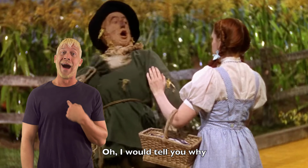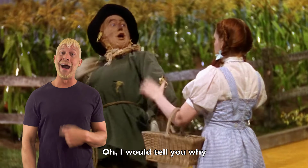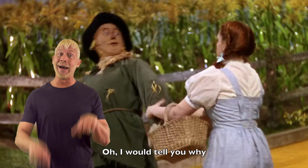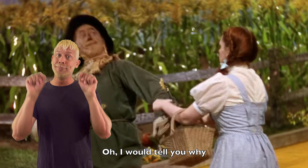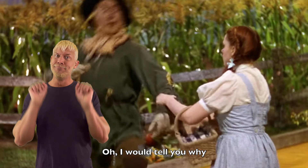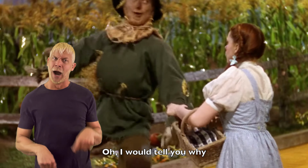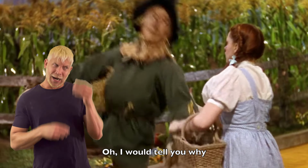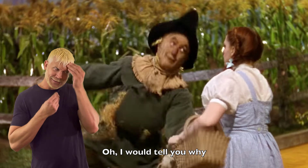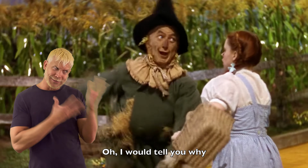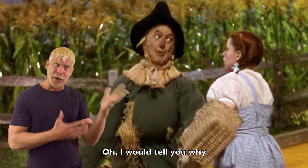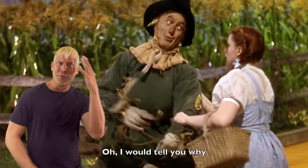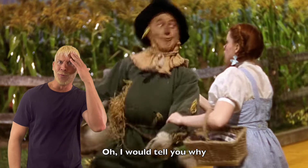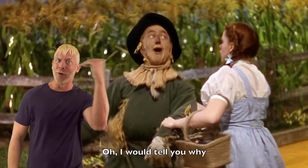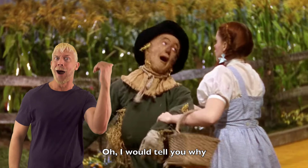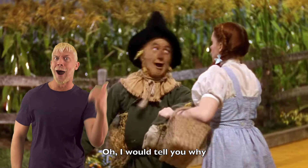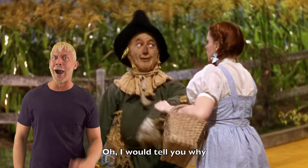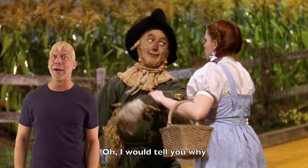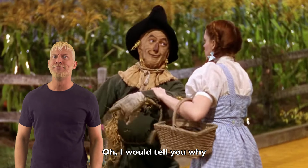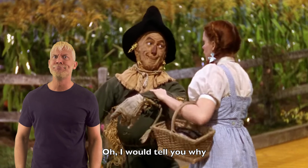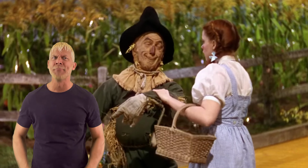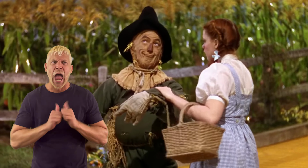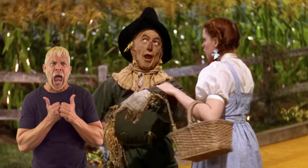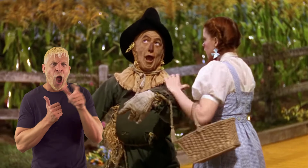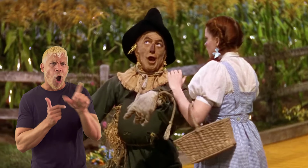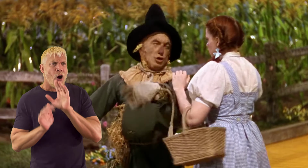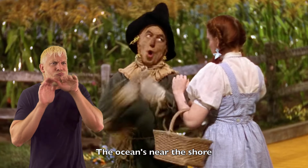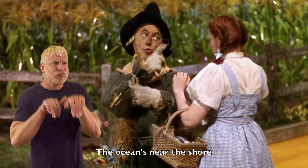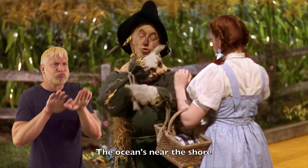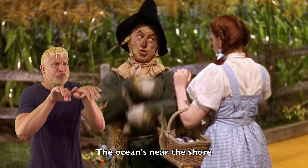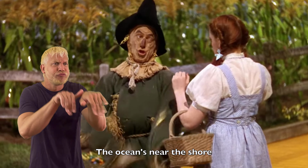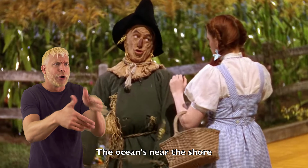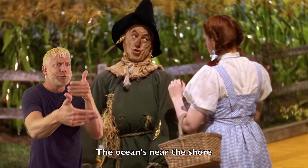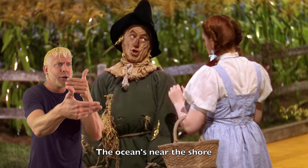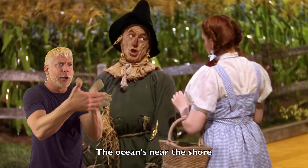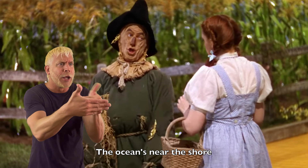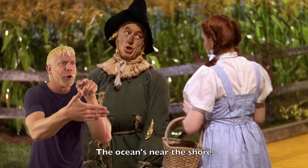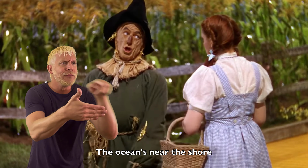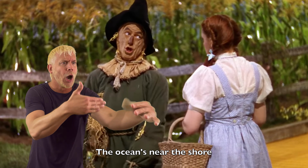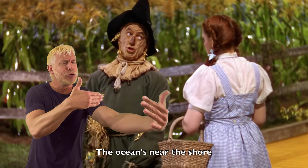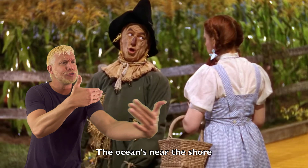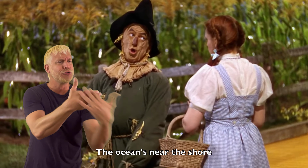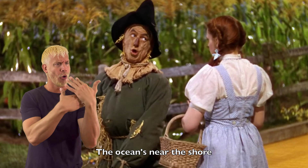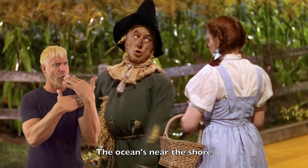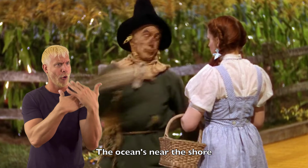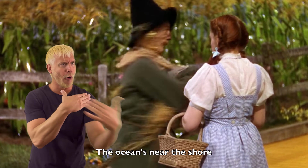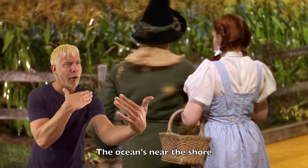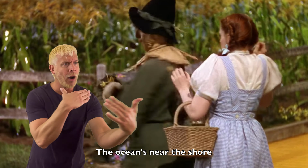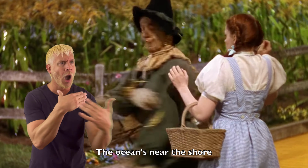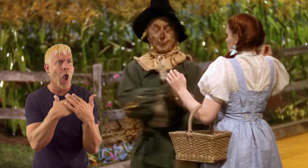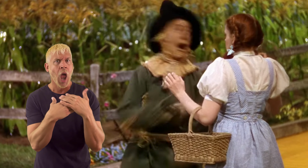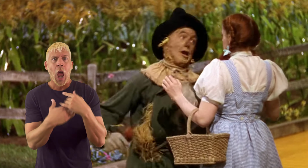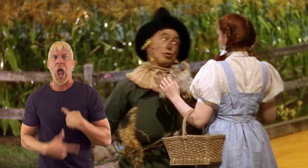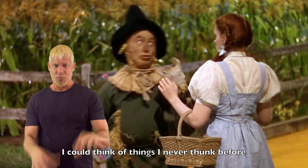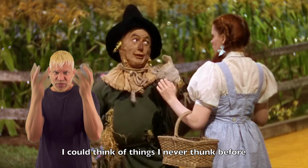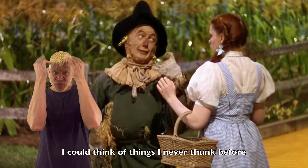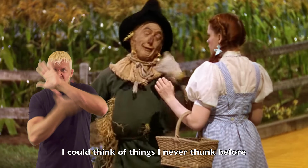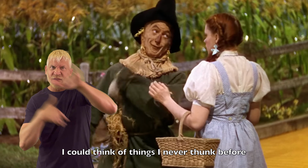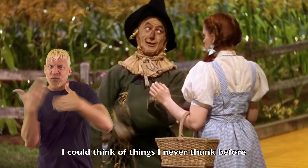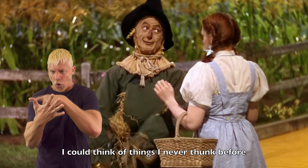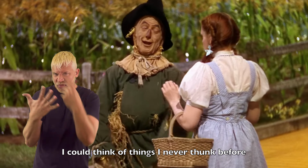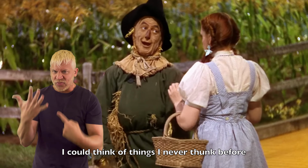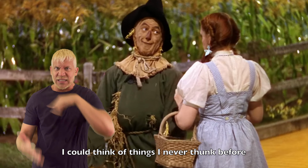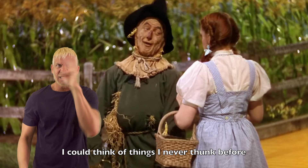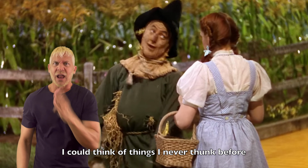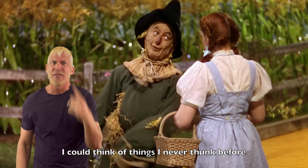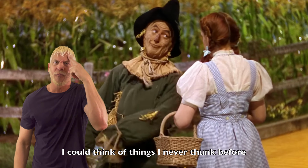Oh, I tell you why, the ocean's near the shore. I could think